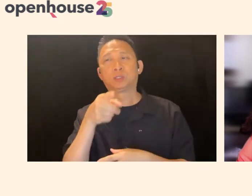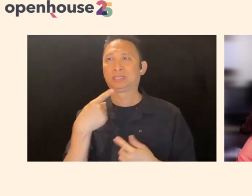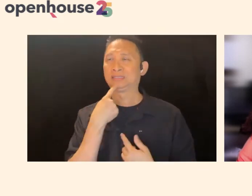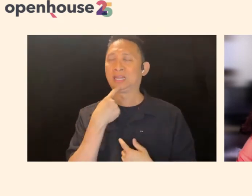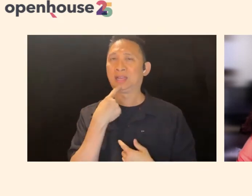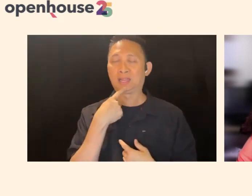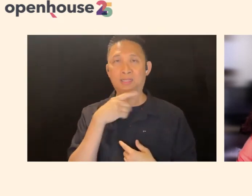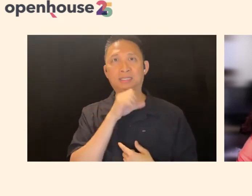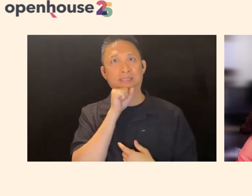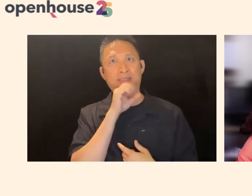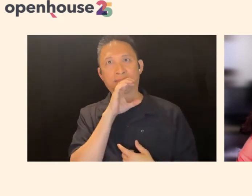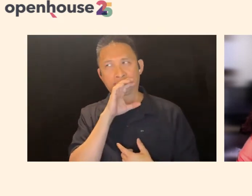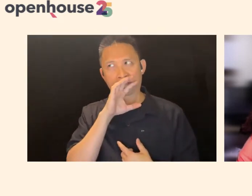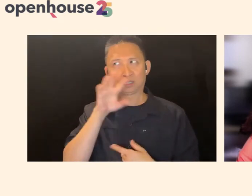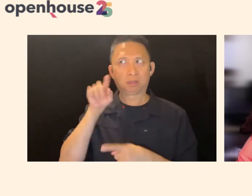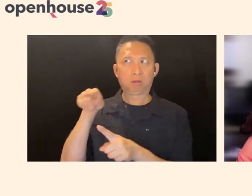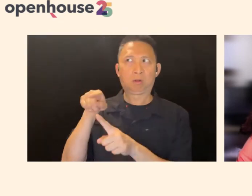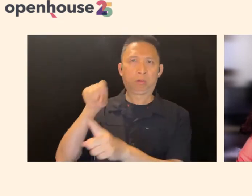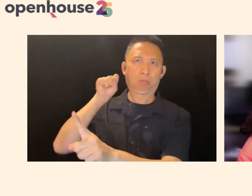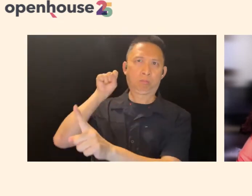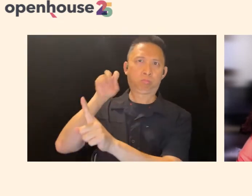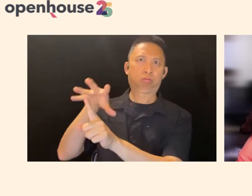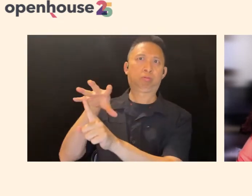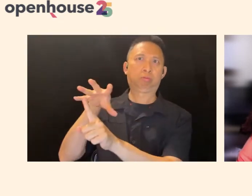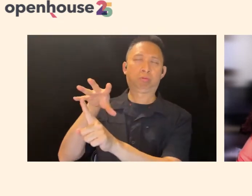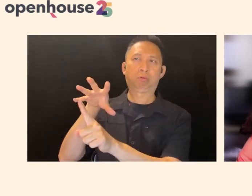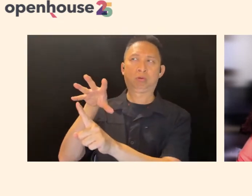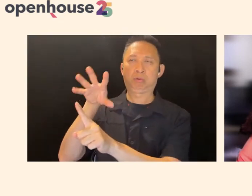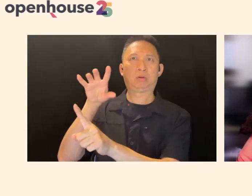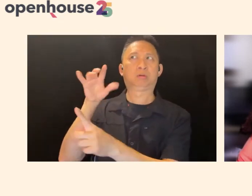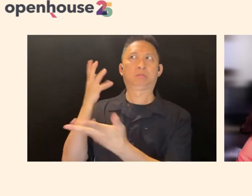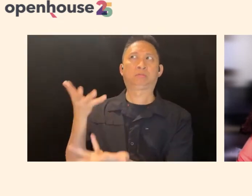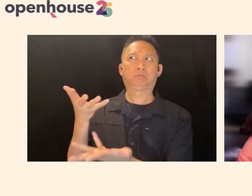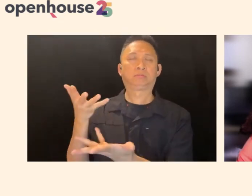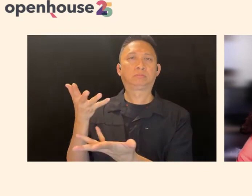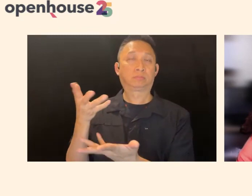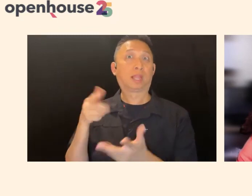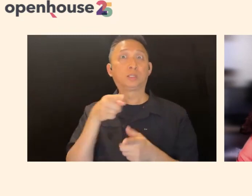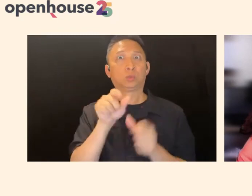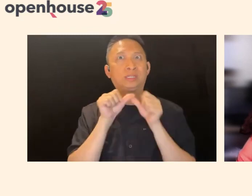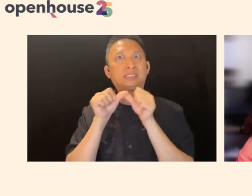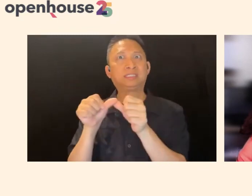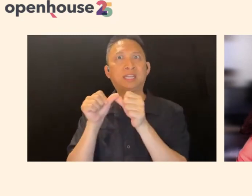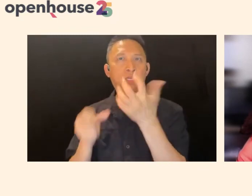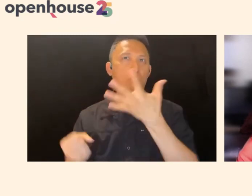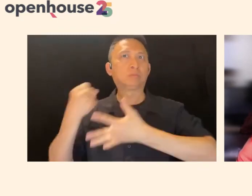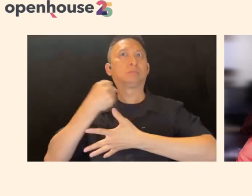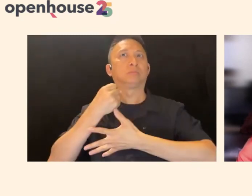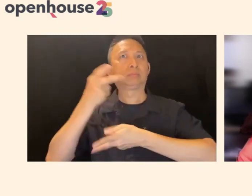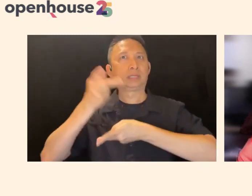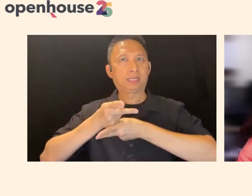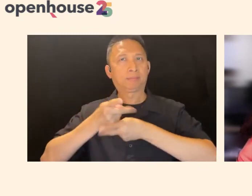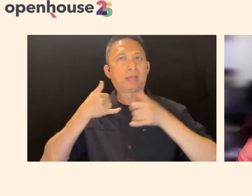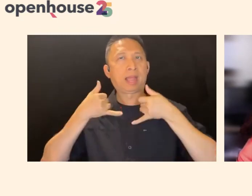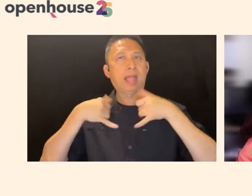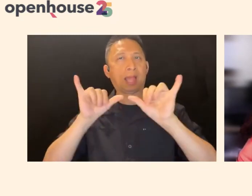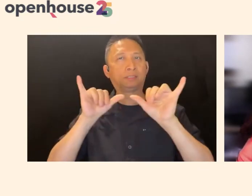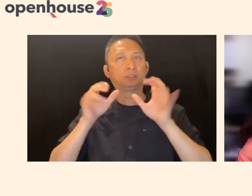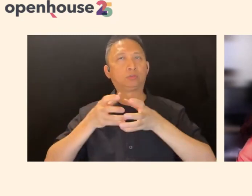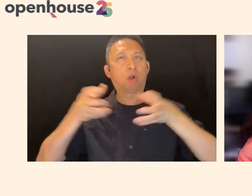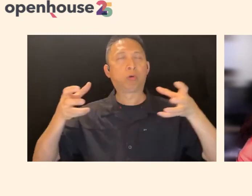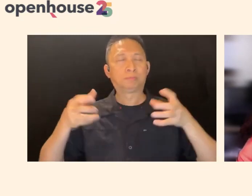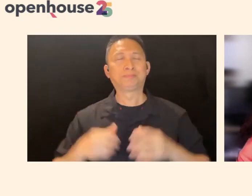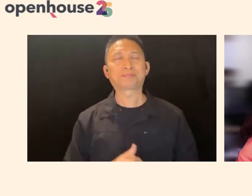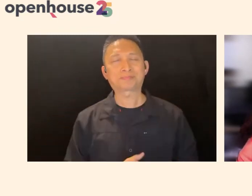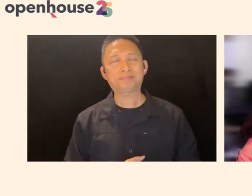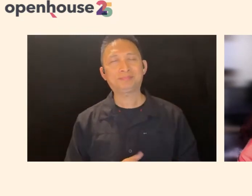seniorhood and want to continue doing that as you grow as an organization. Absolutely. Um, and you've already kind of spoken to what I was going